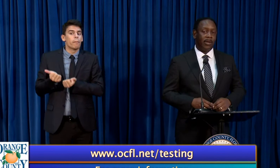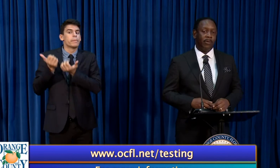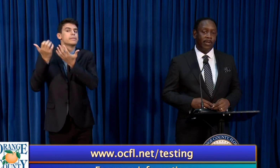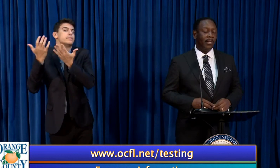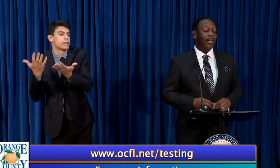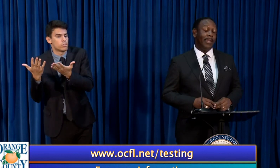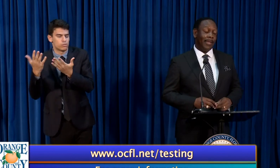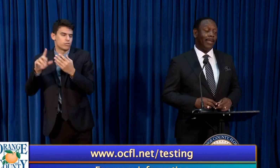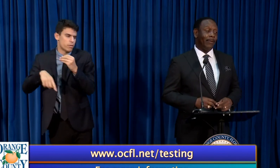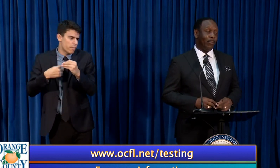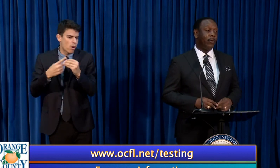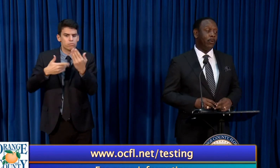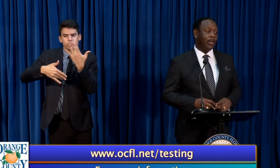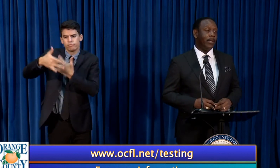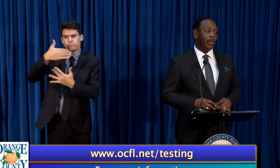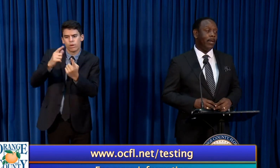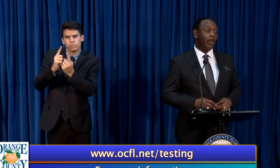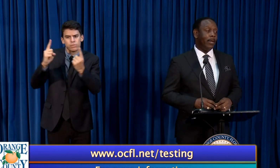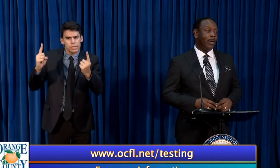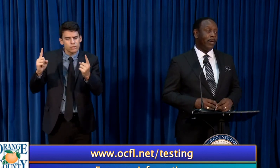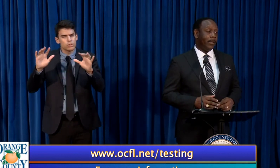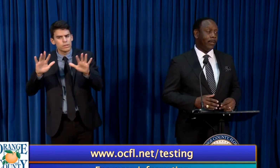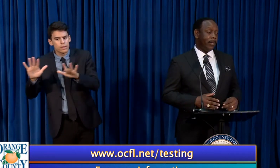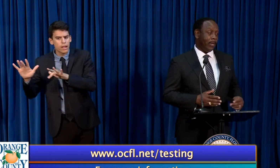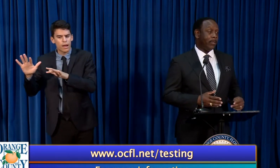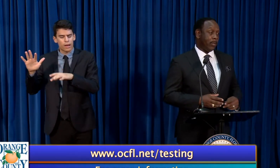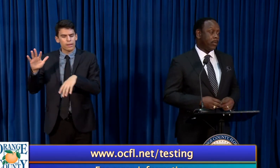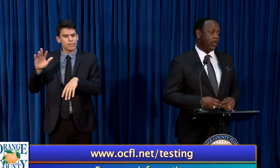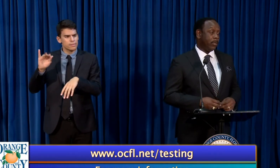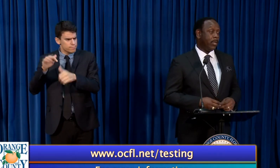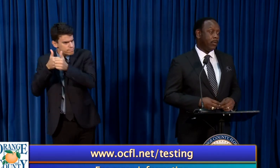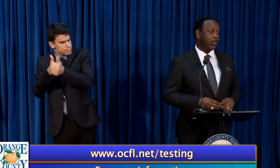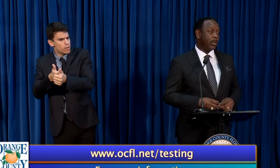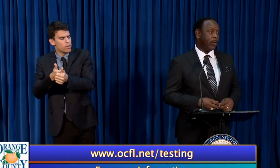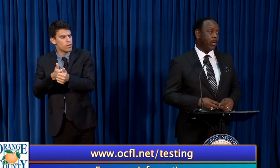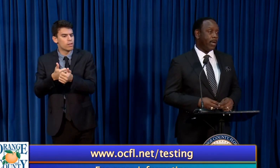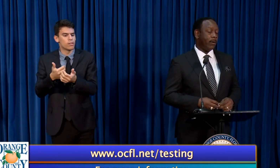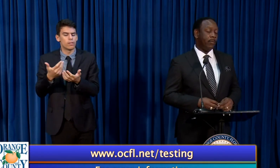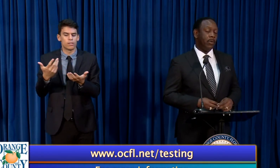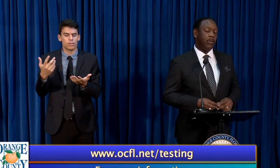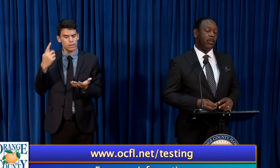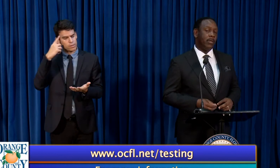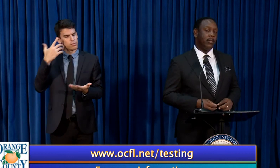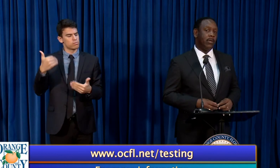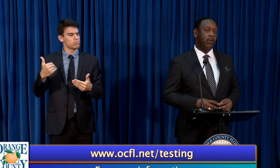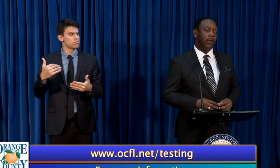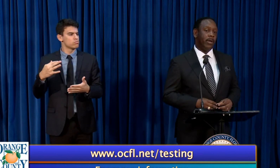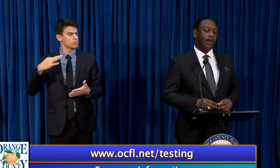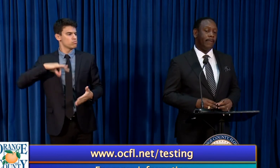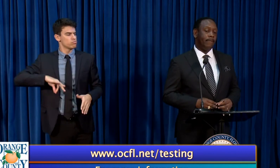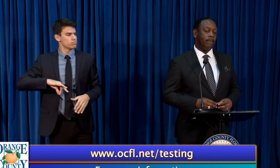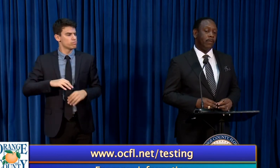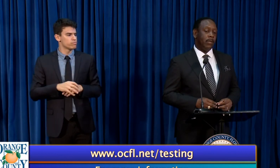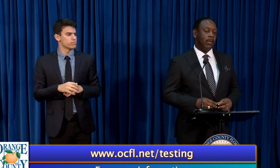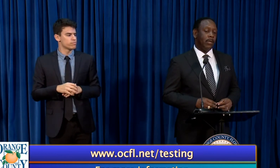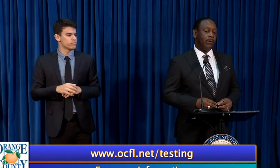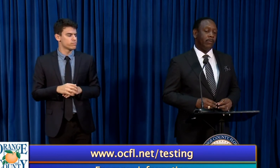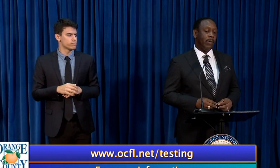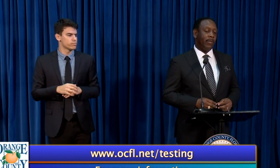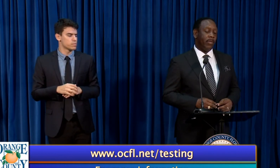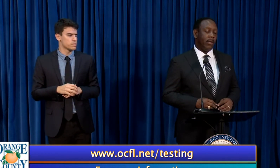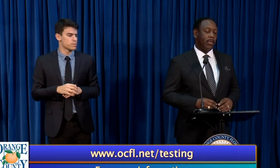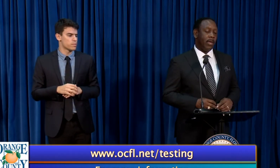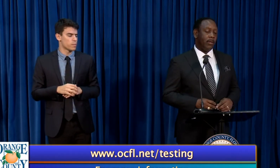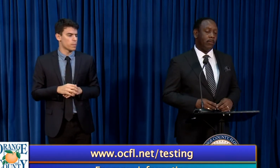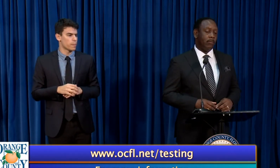et cetera, it truly is the seniors that are in our community. And so